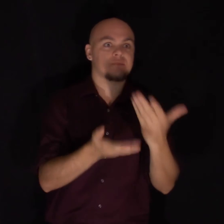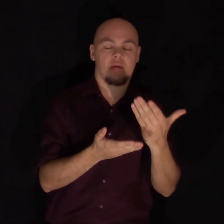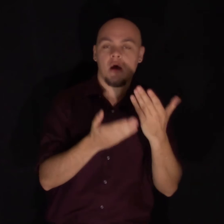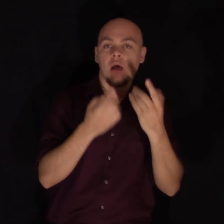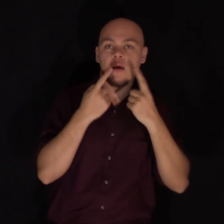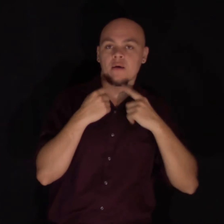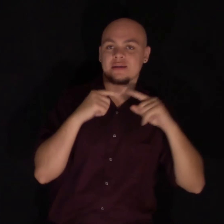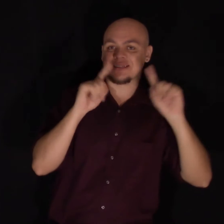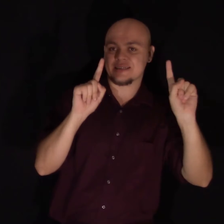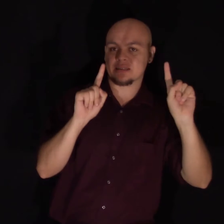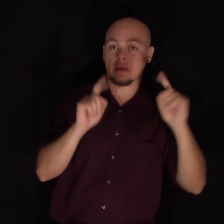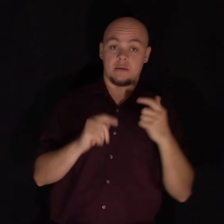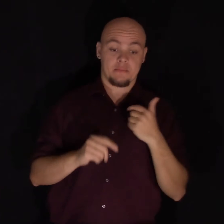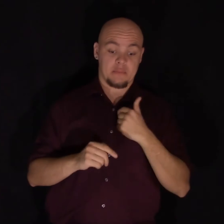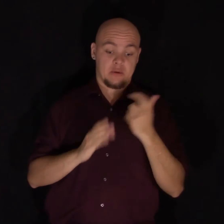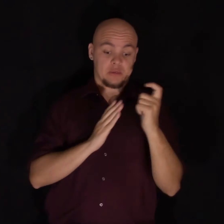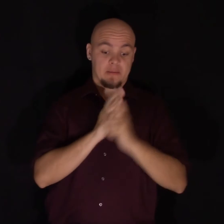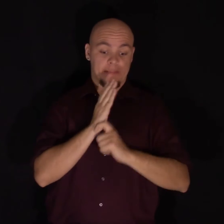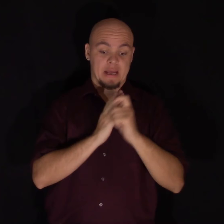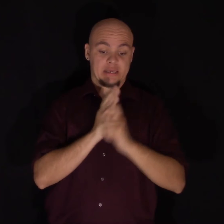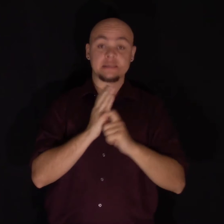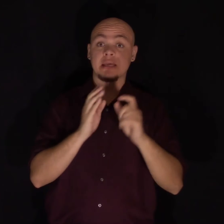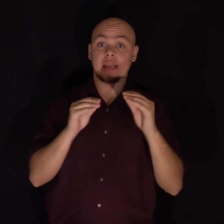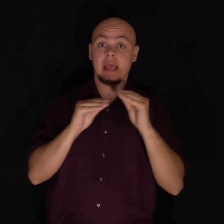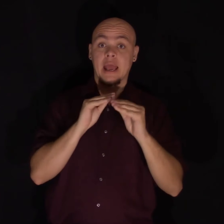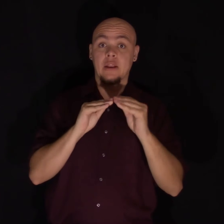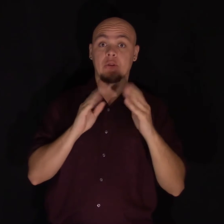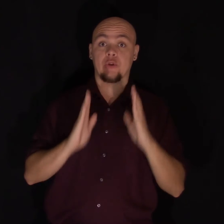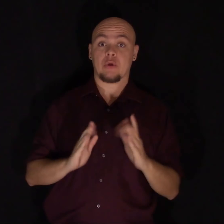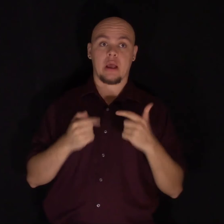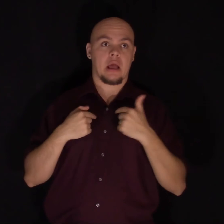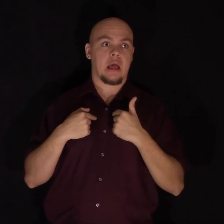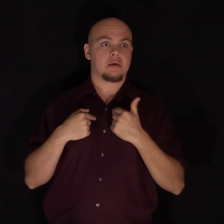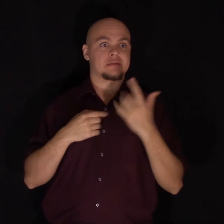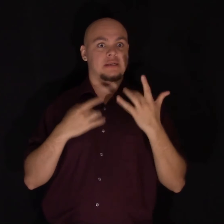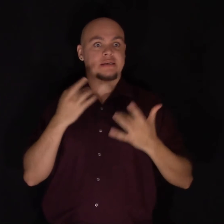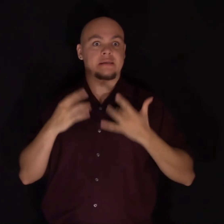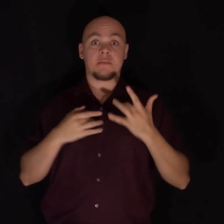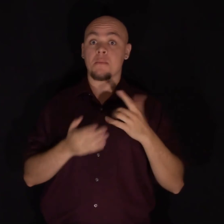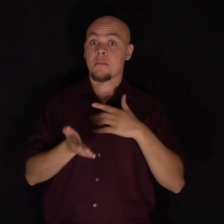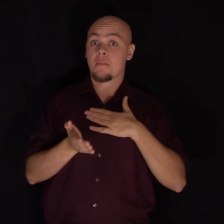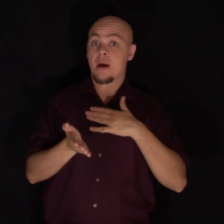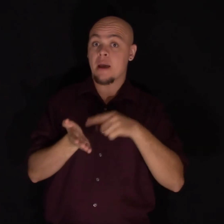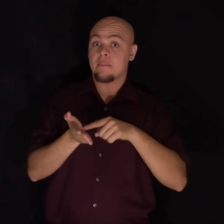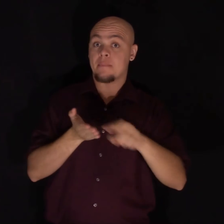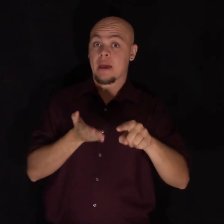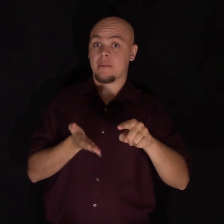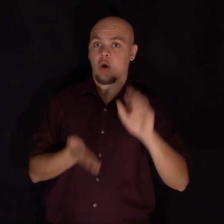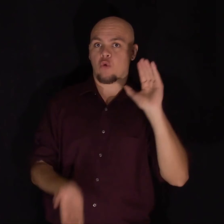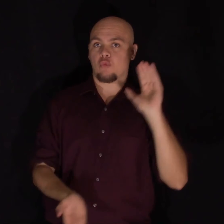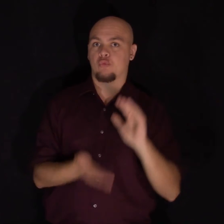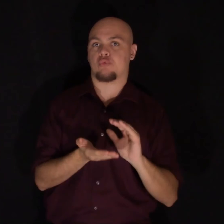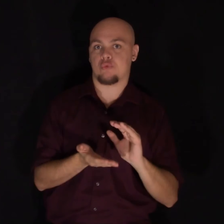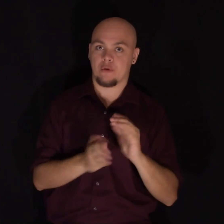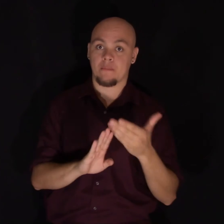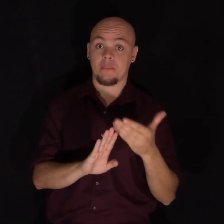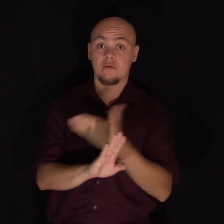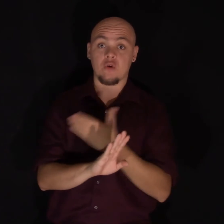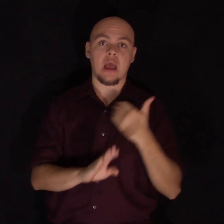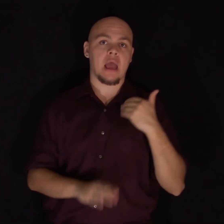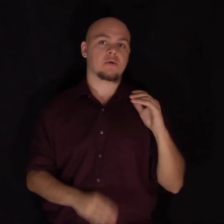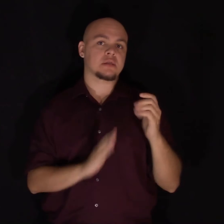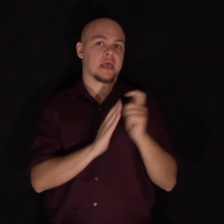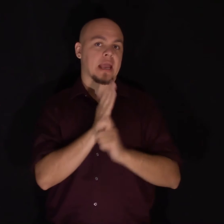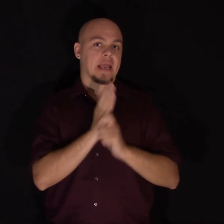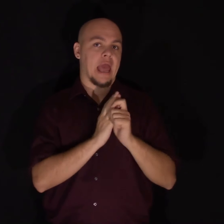as a magazine editor in publishing, I was thrilled. But I had to take a pretty big pay cut, because at the time, I'd been a catalog copywriter